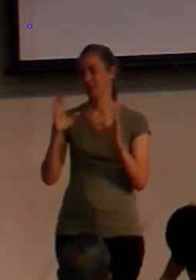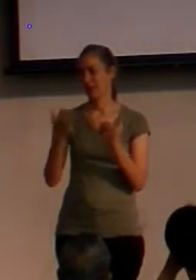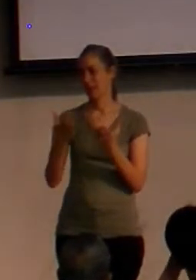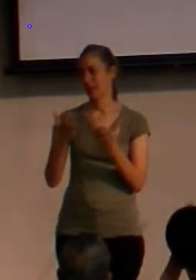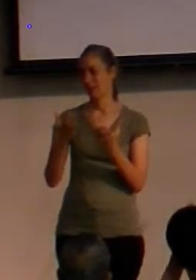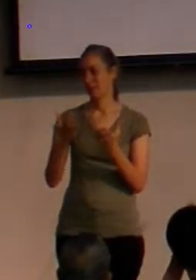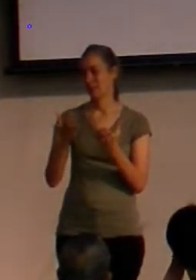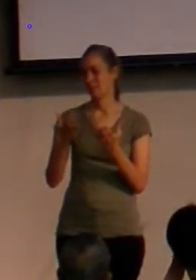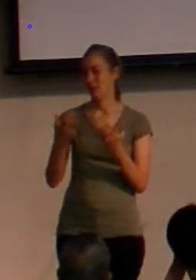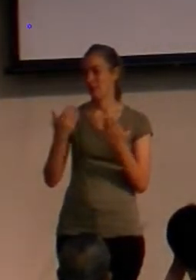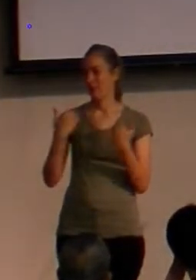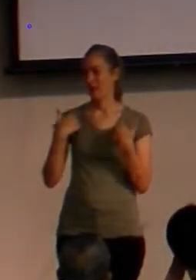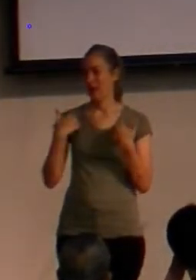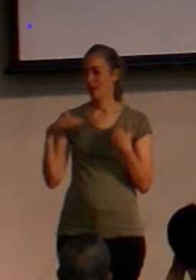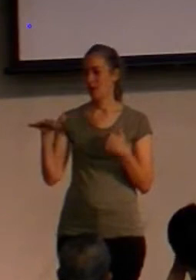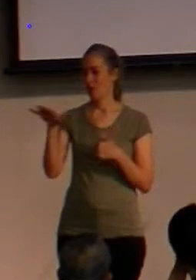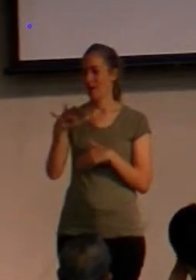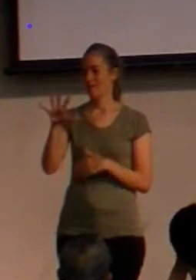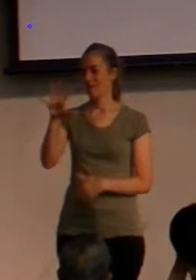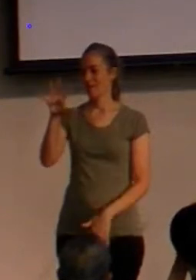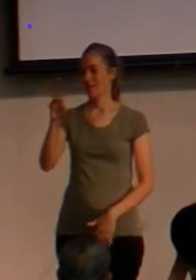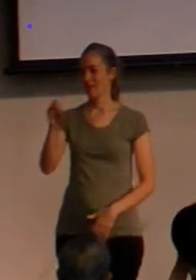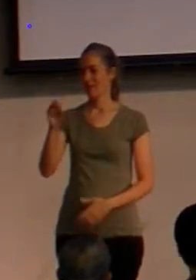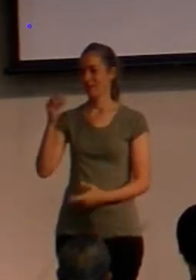stayed up to about 50-ish all the way through.